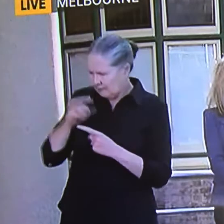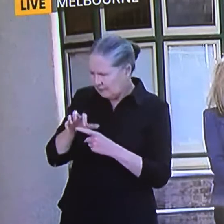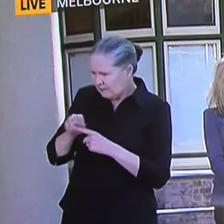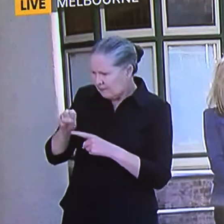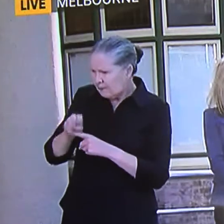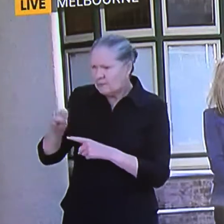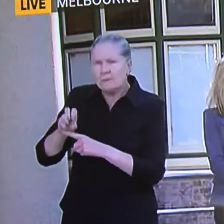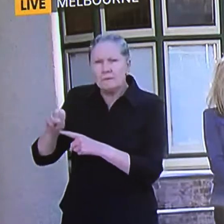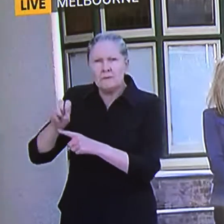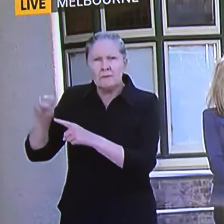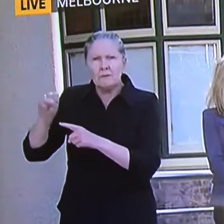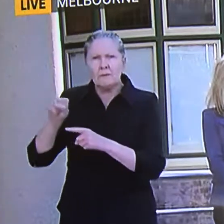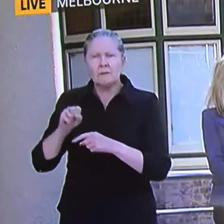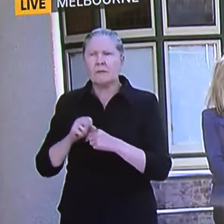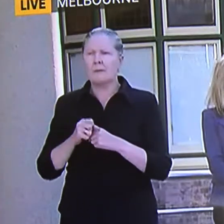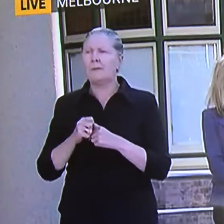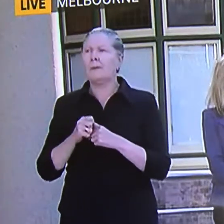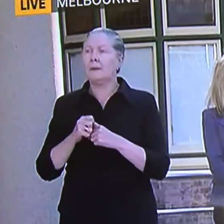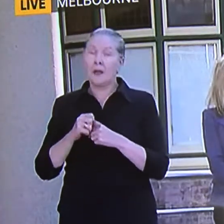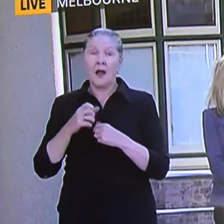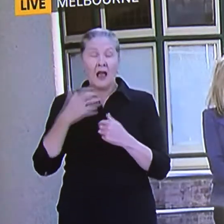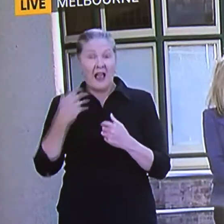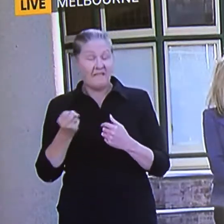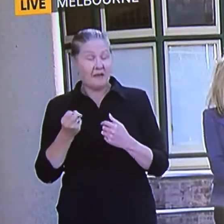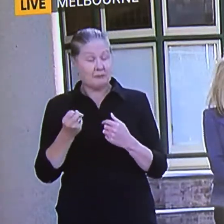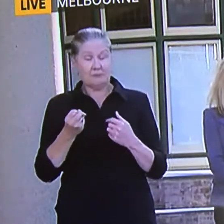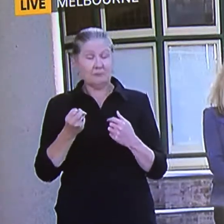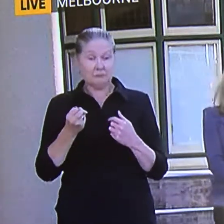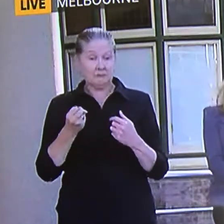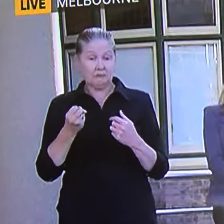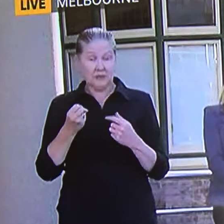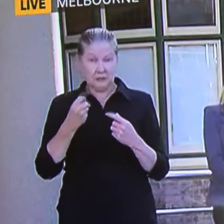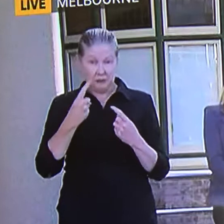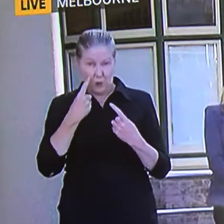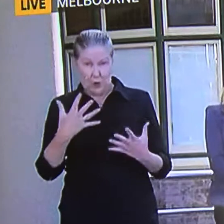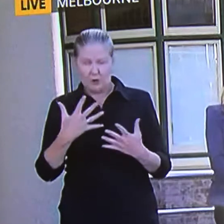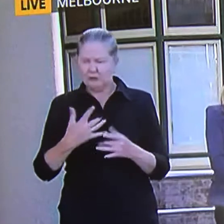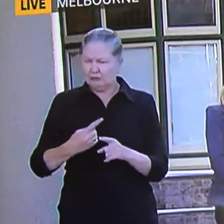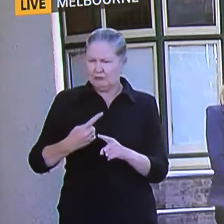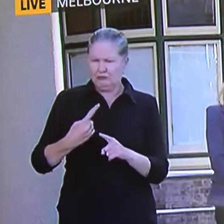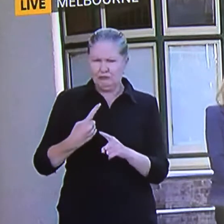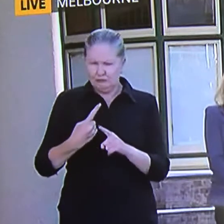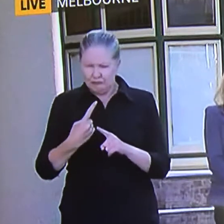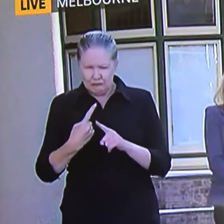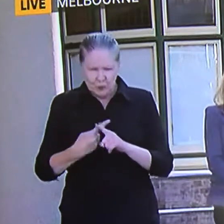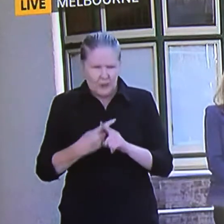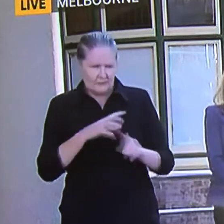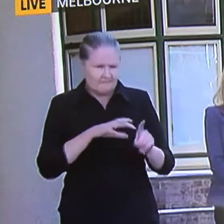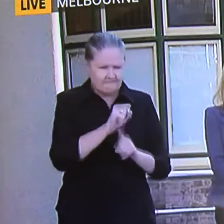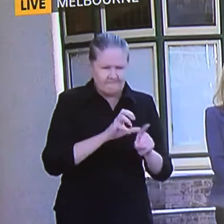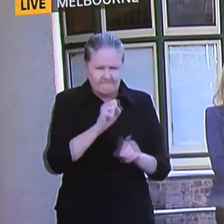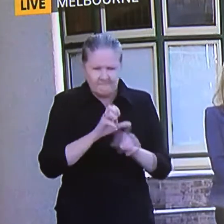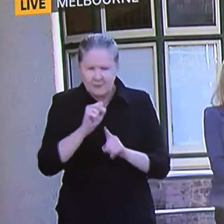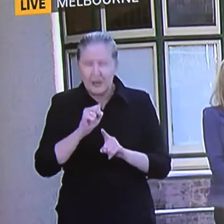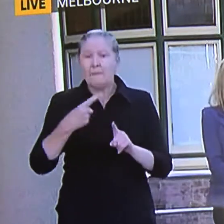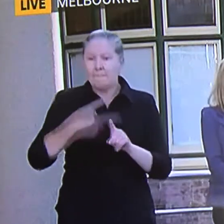And so, firstly, signs of rapid, significant, sustained